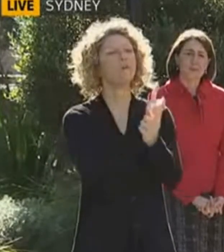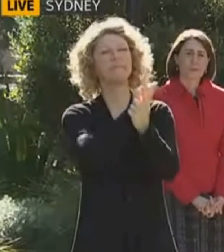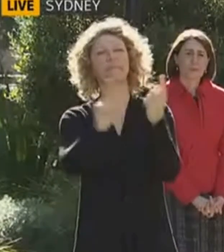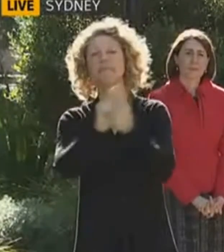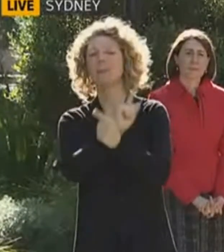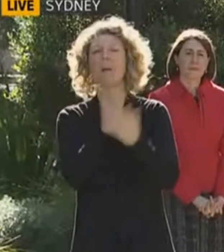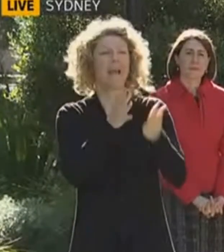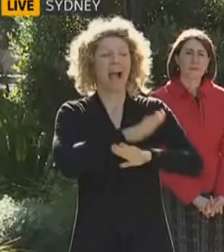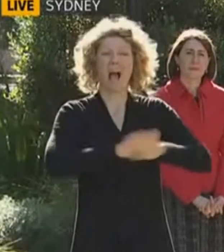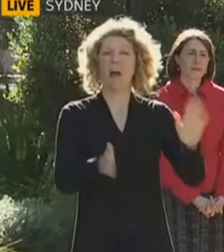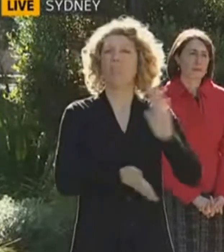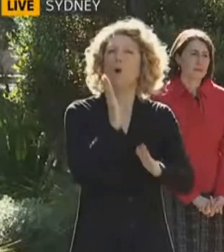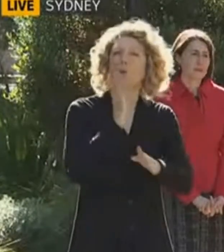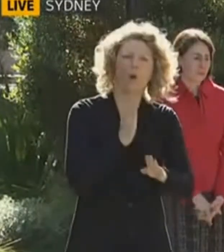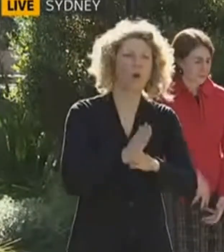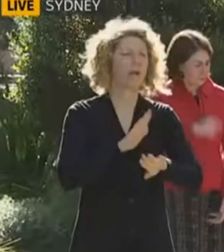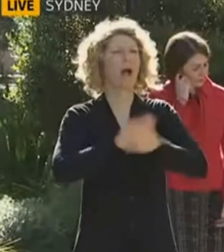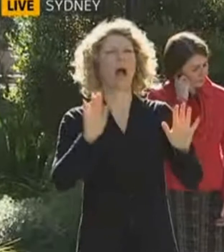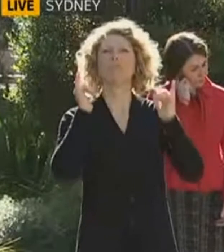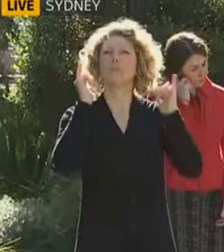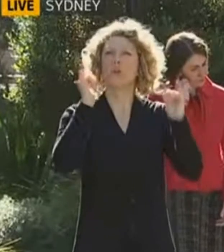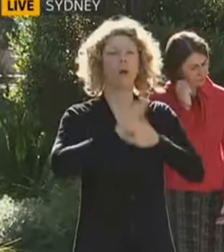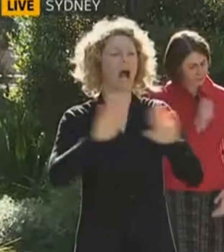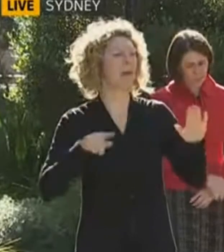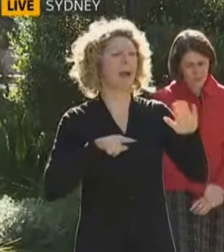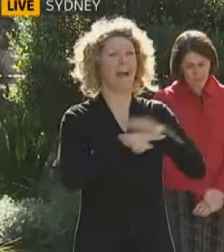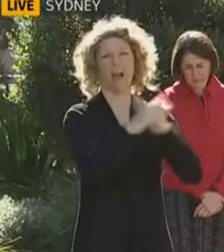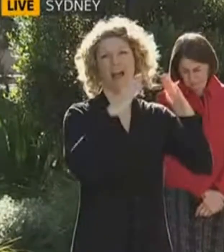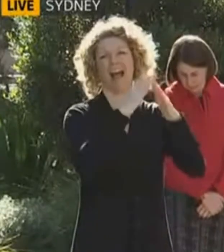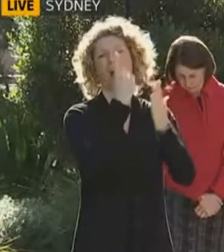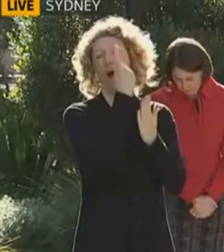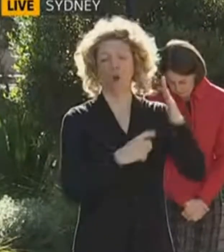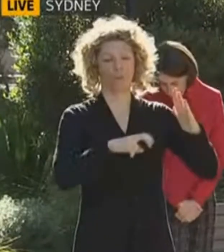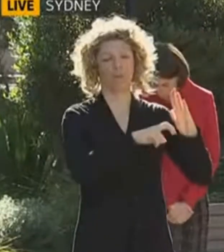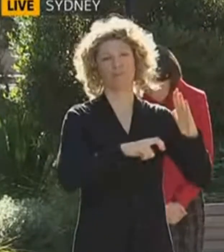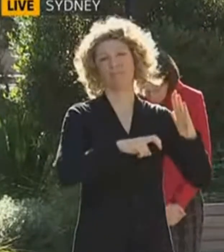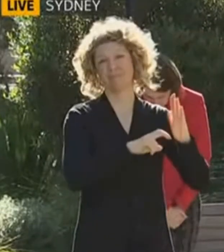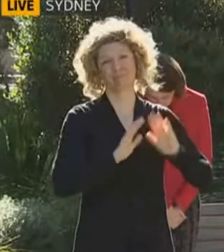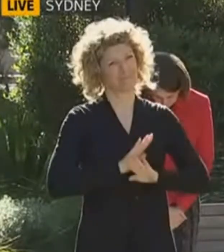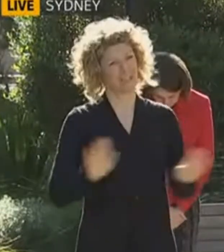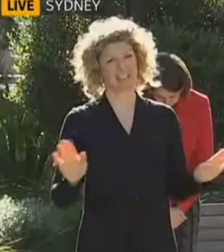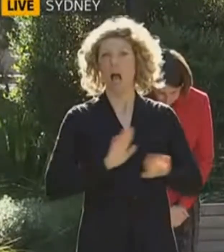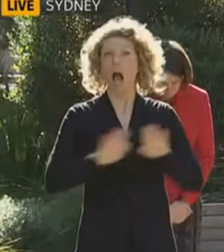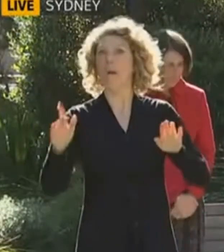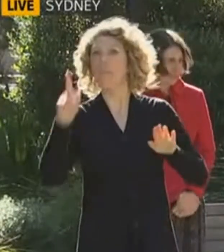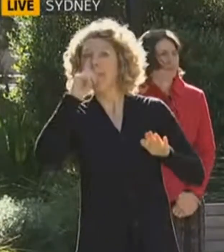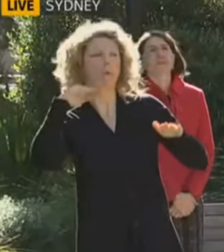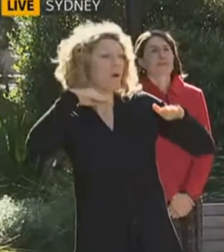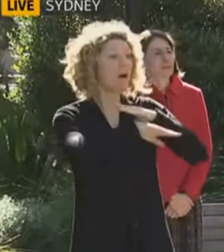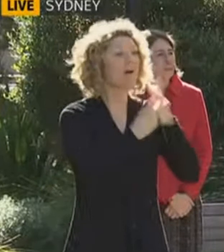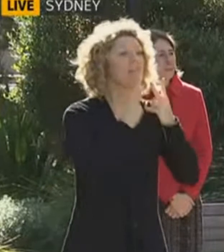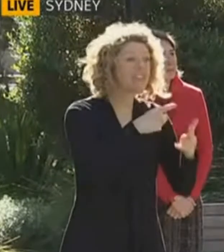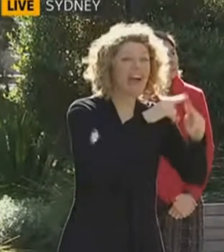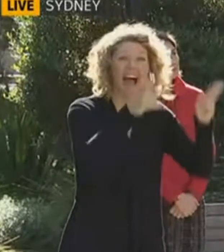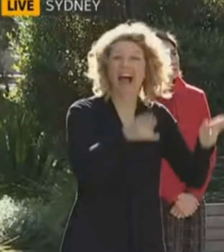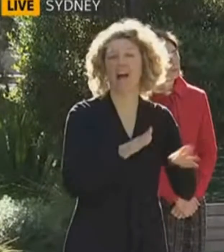work, engaging in any other social activities outside the house, and also not permitting people into the house.